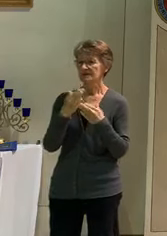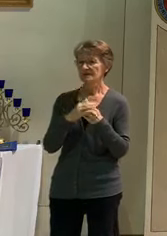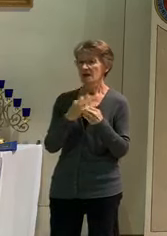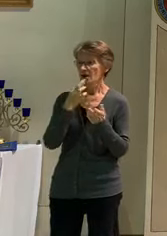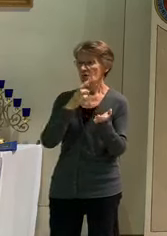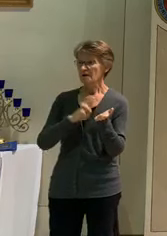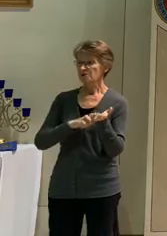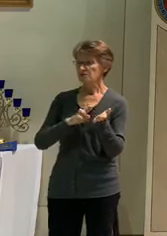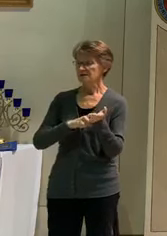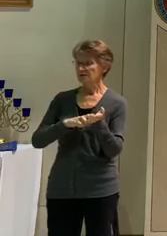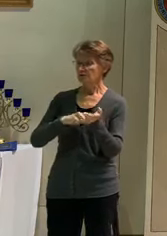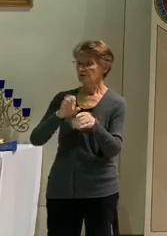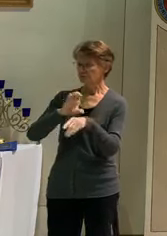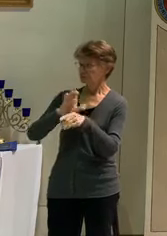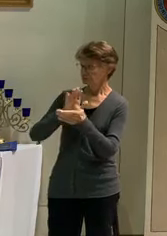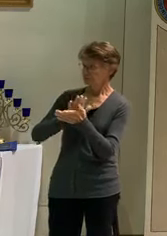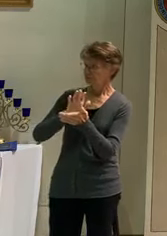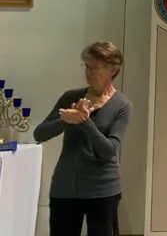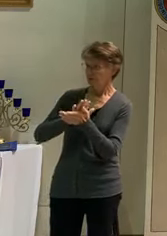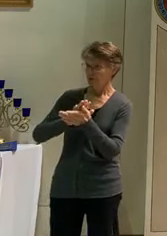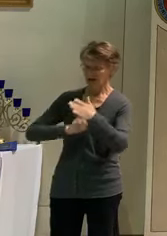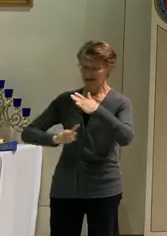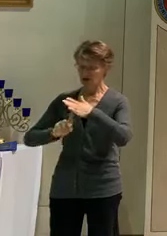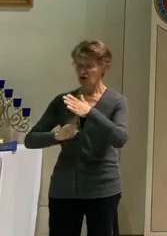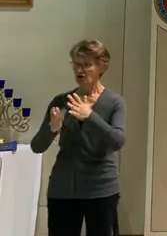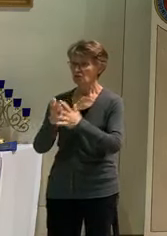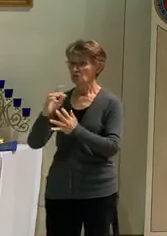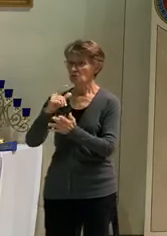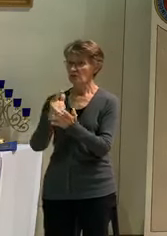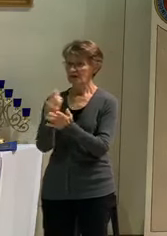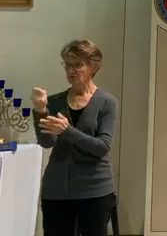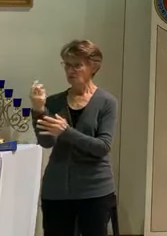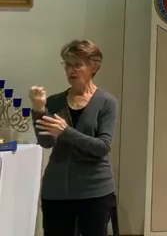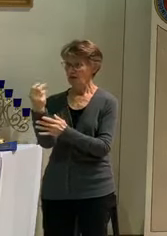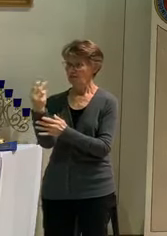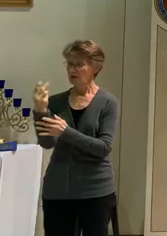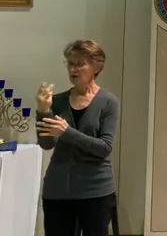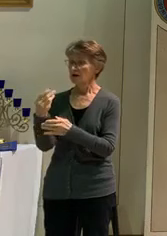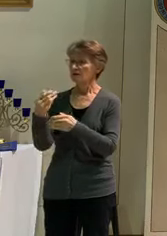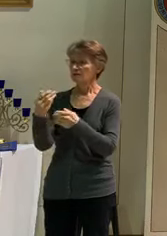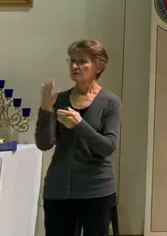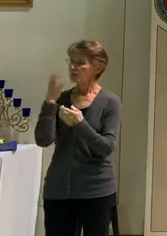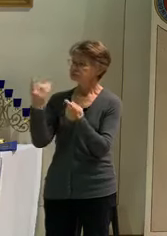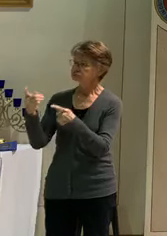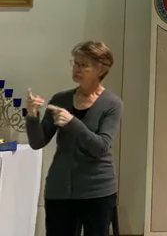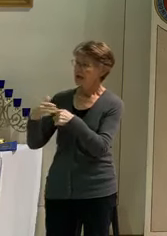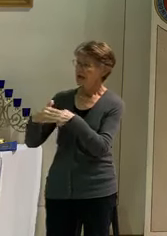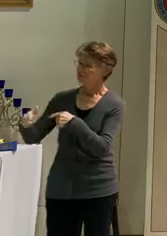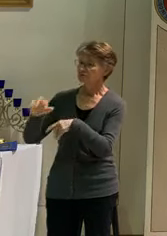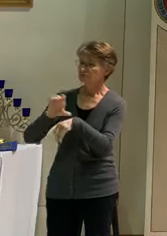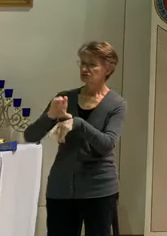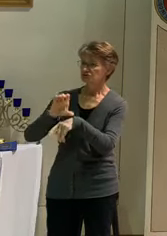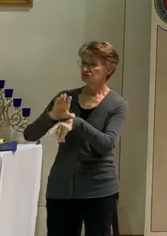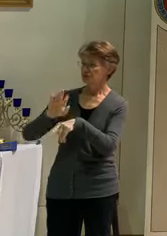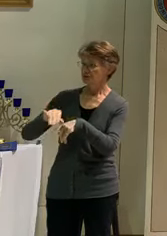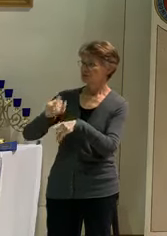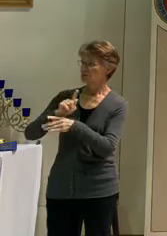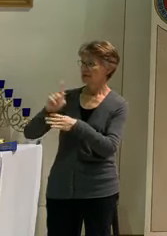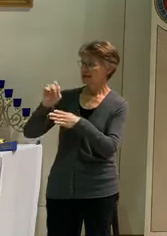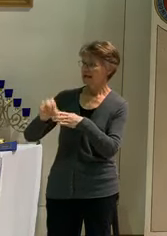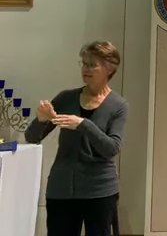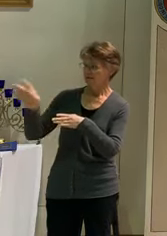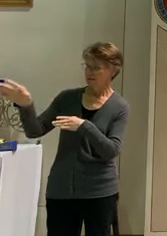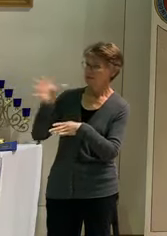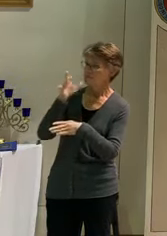Registration for religious education for kindergarten through grades 12 will be held after all masses this weekend in the Mother